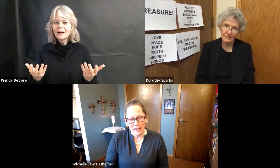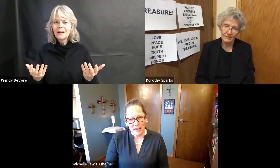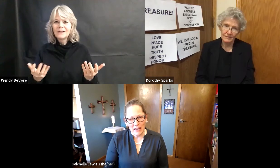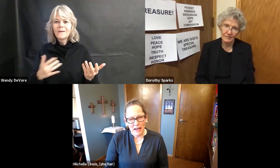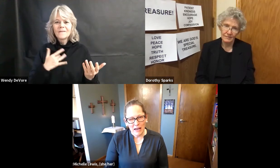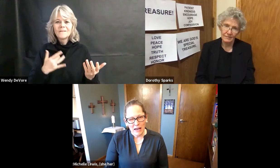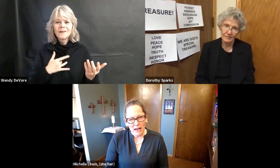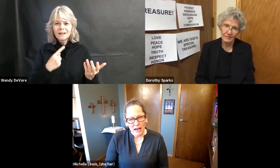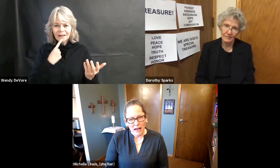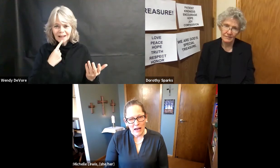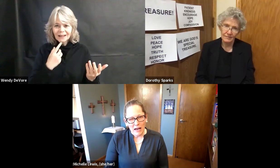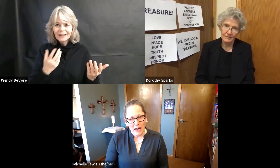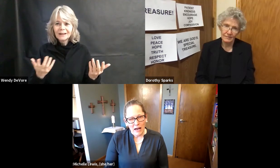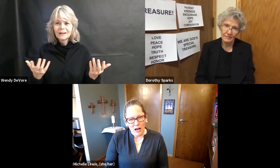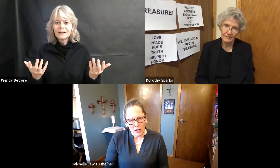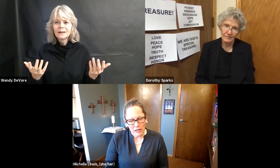like